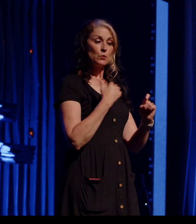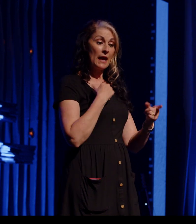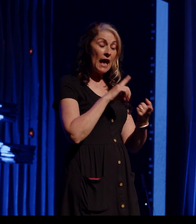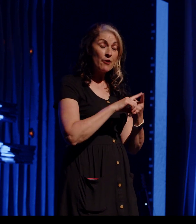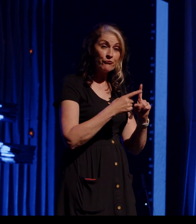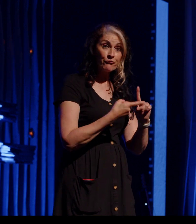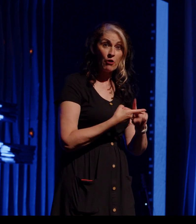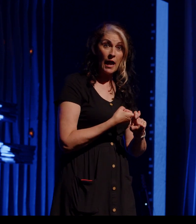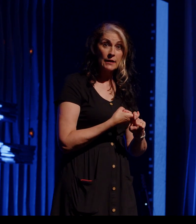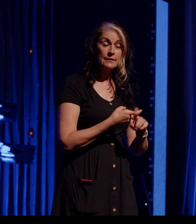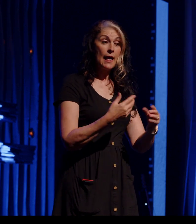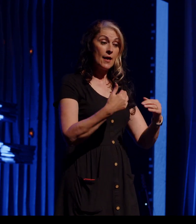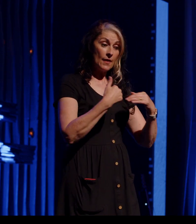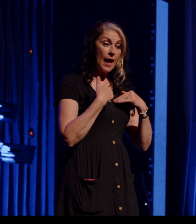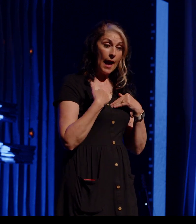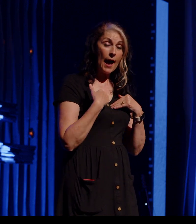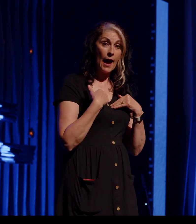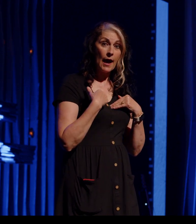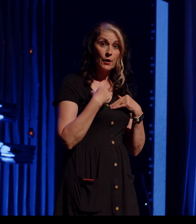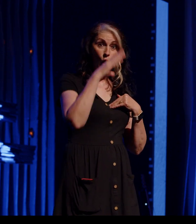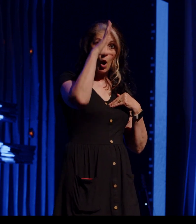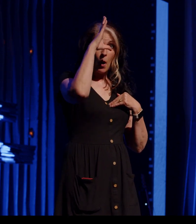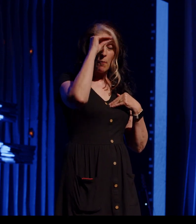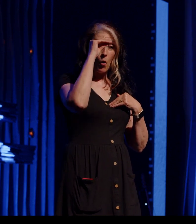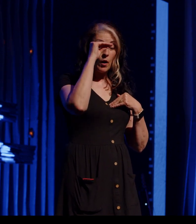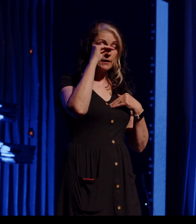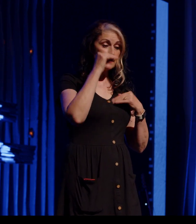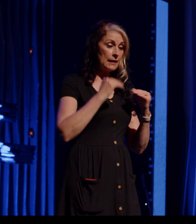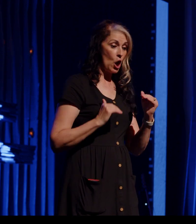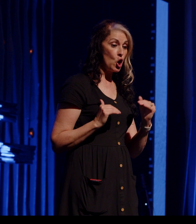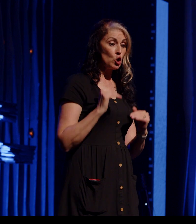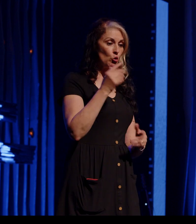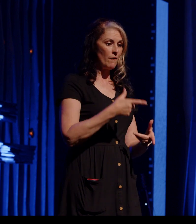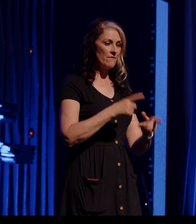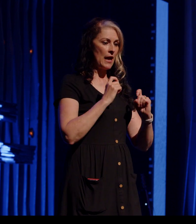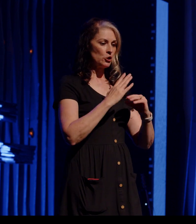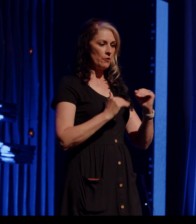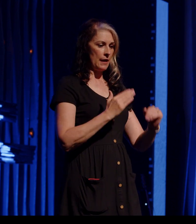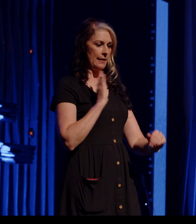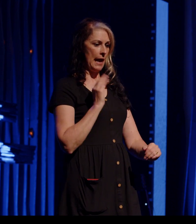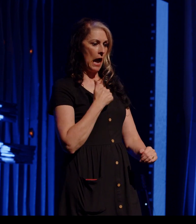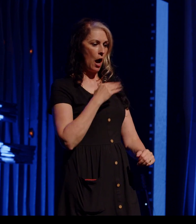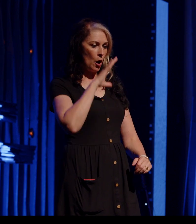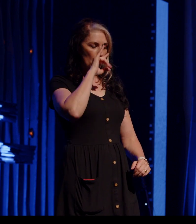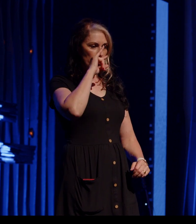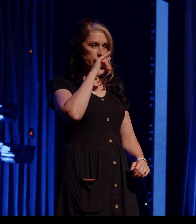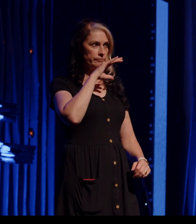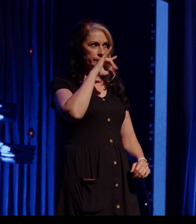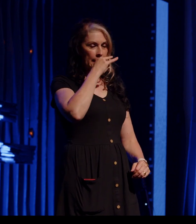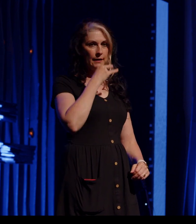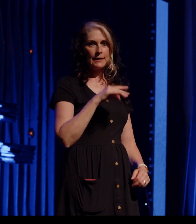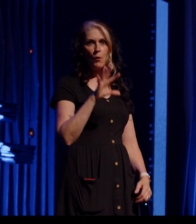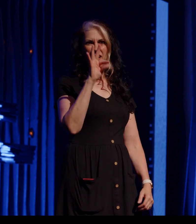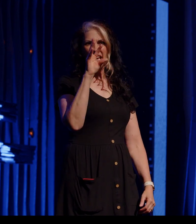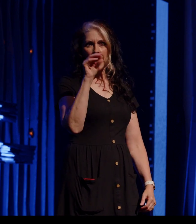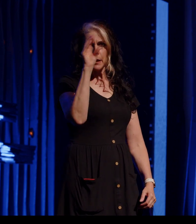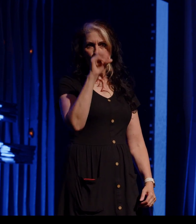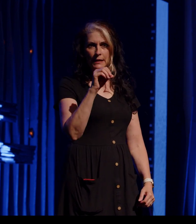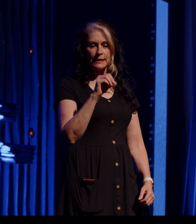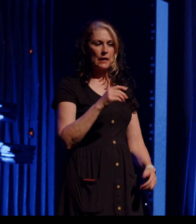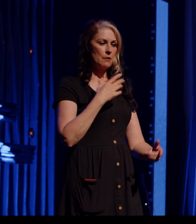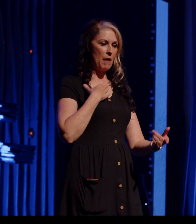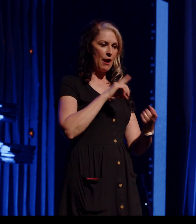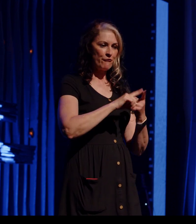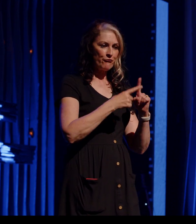friends who had boys that grew faster. They were in the percentile, like the 90th percentile of growth.